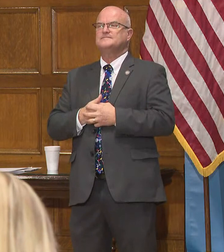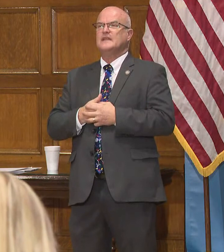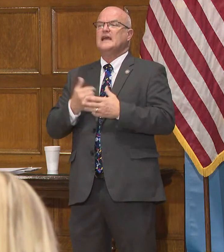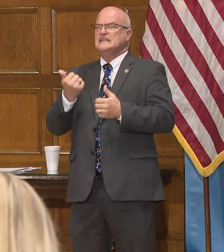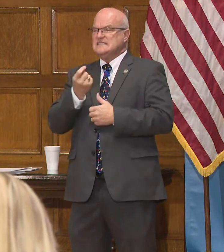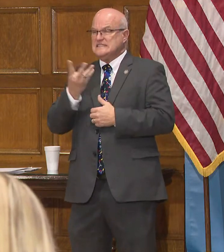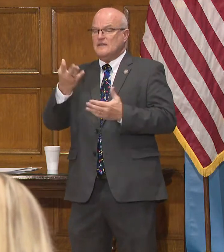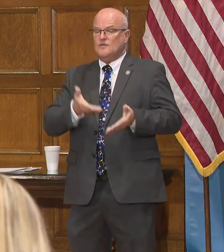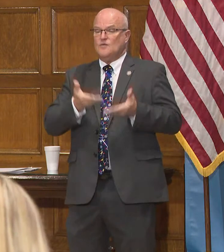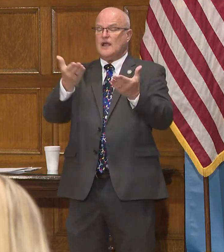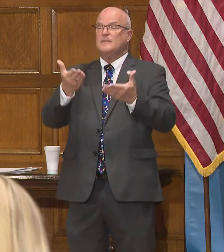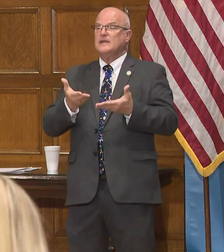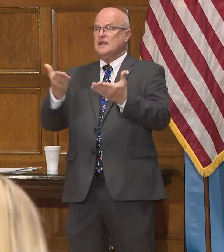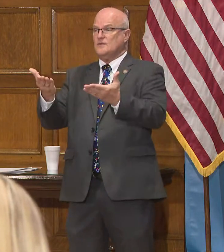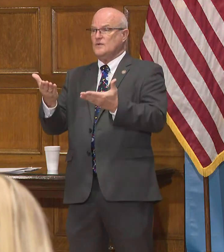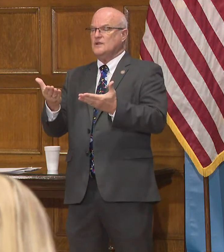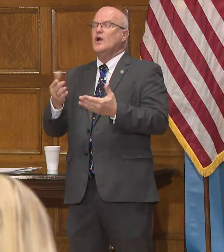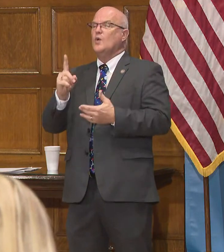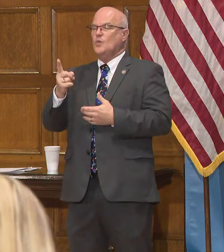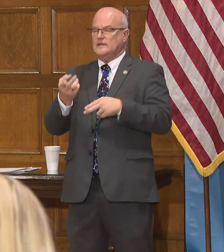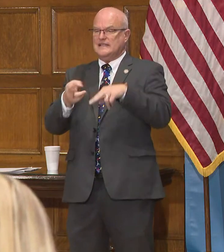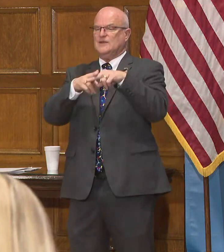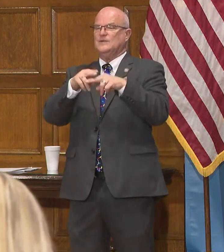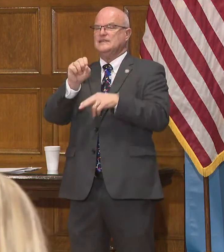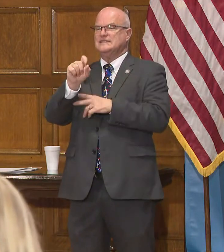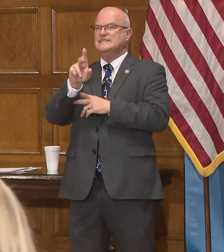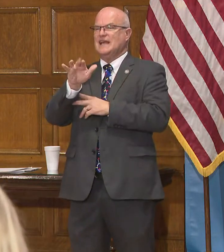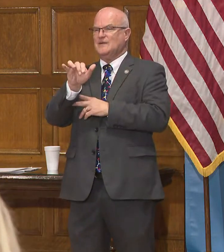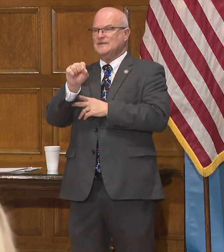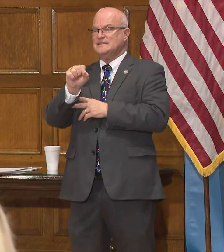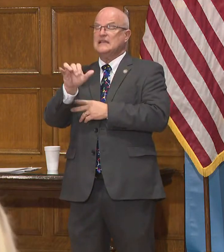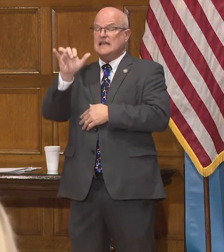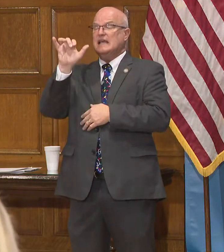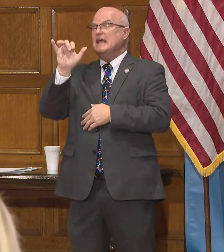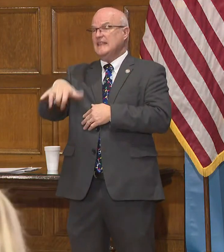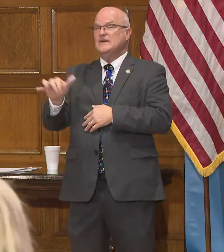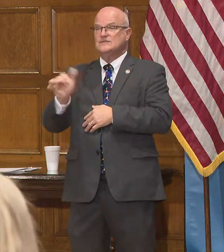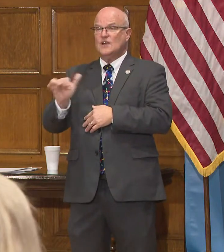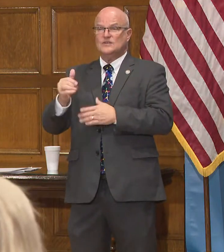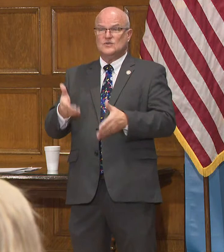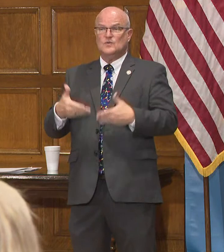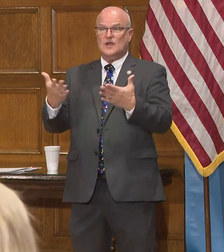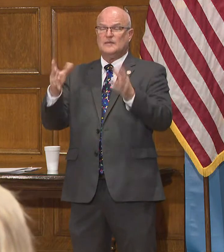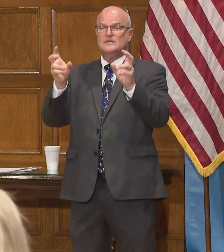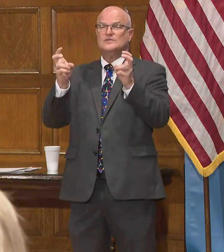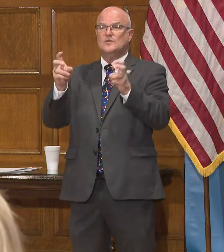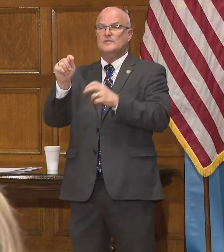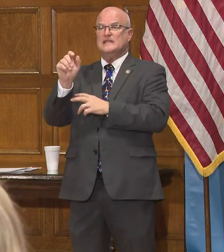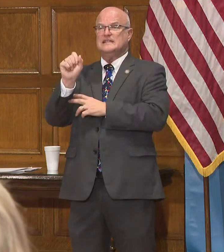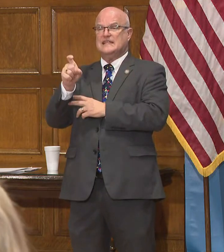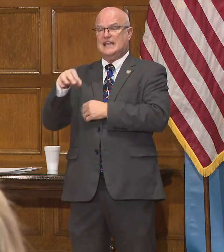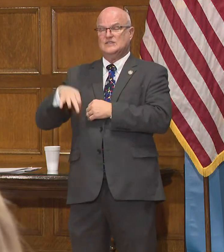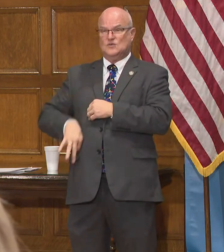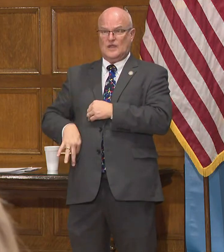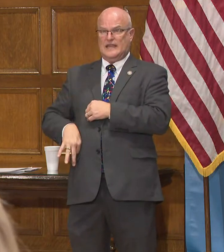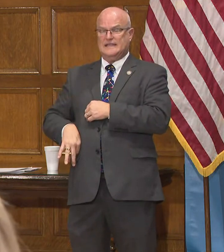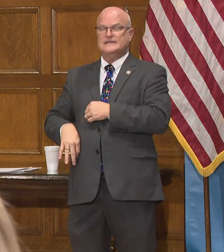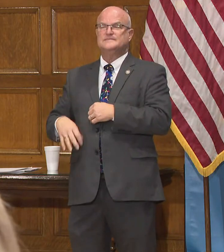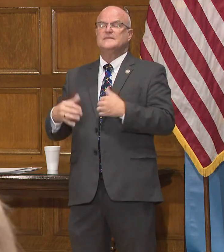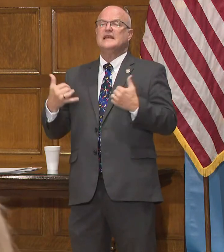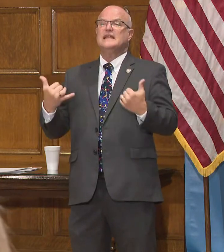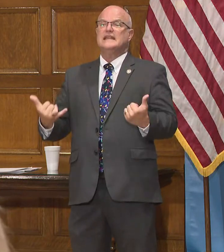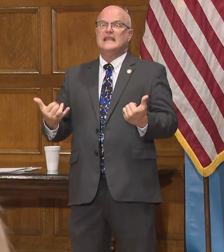number of recommendations. One, you need to increase salaries, and this was also recommended in terms of the tax credit.